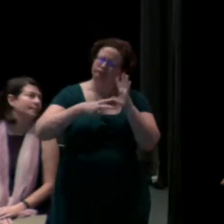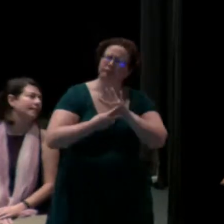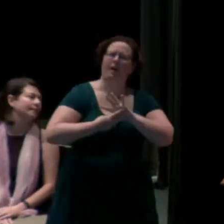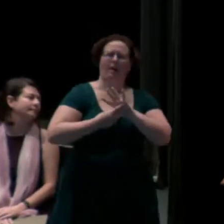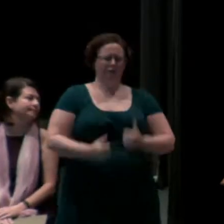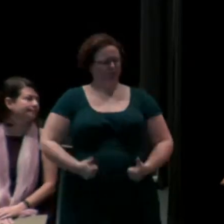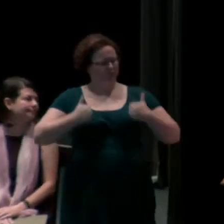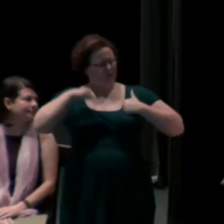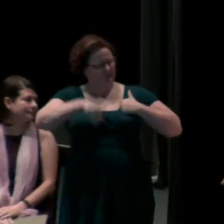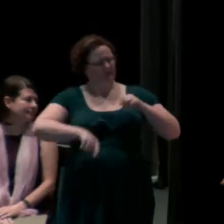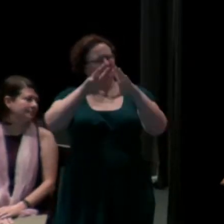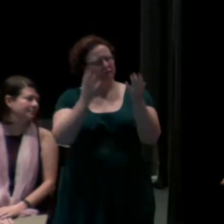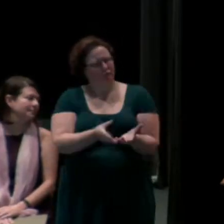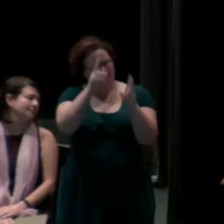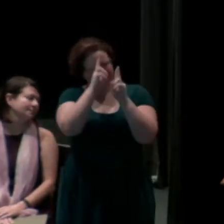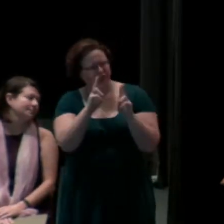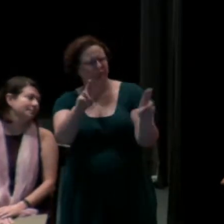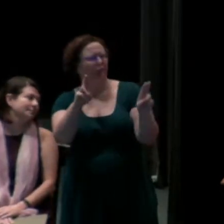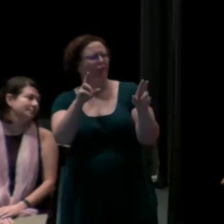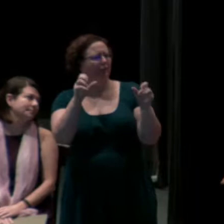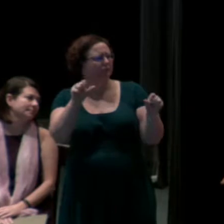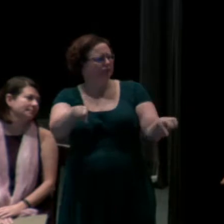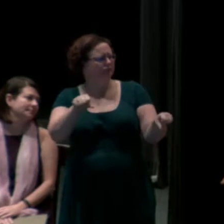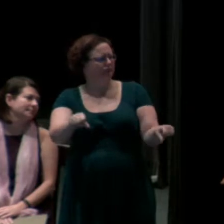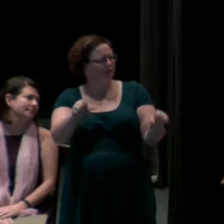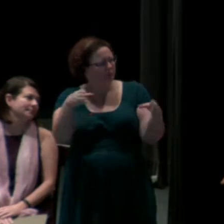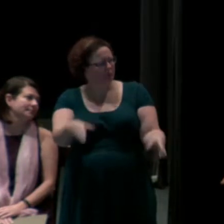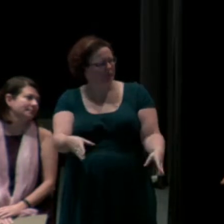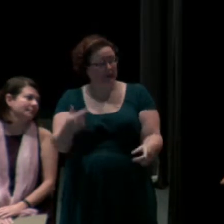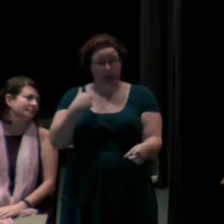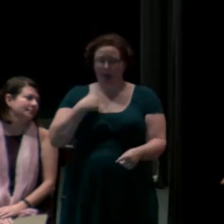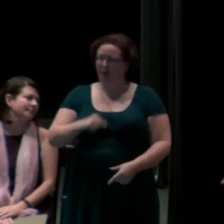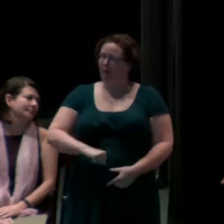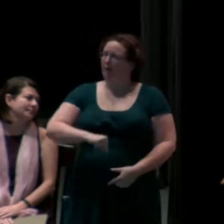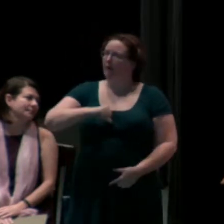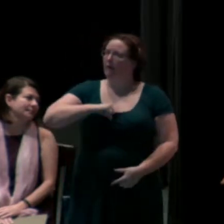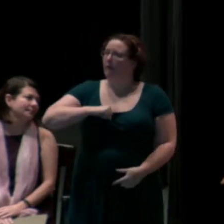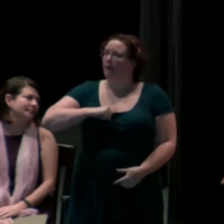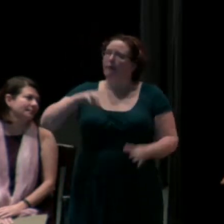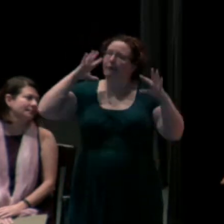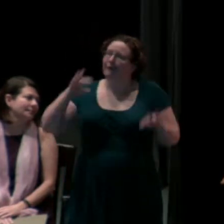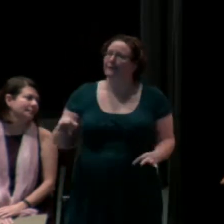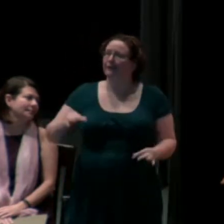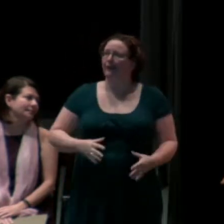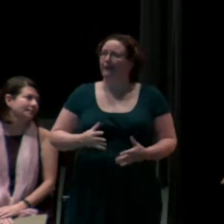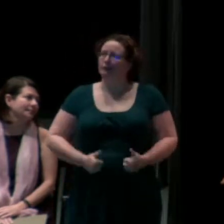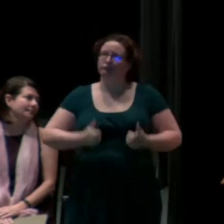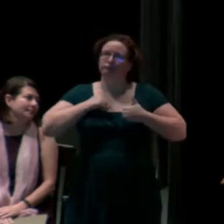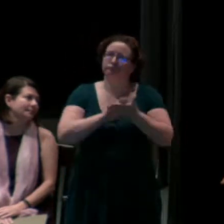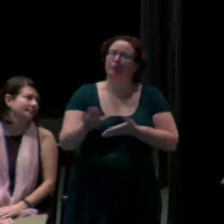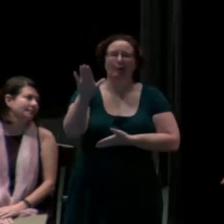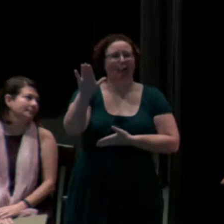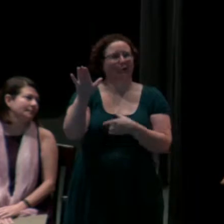in this world as an honorable person. I was beyond proud of where I had chosen to spend the next chapter of my life growing up